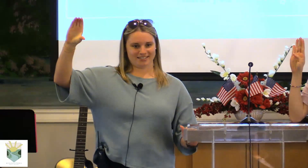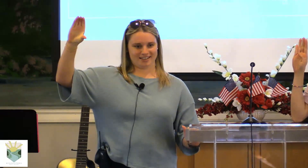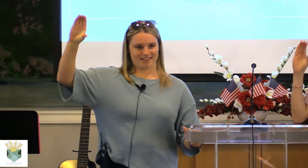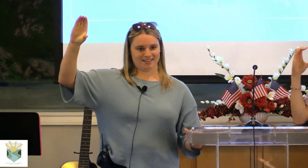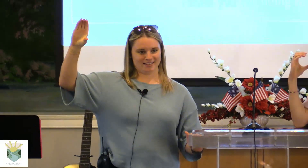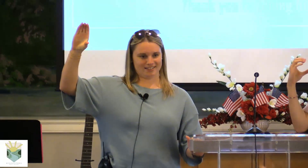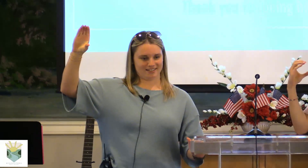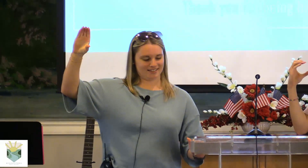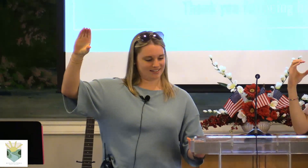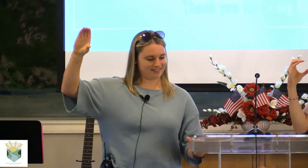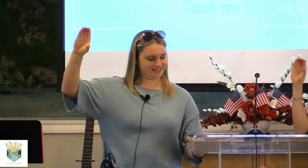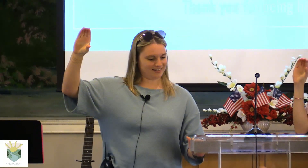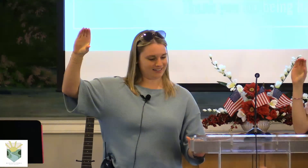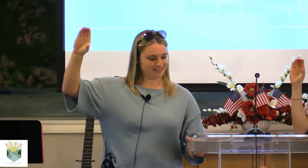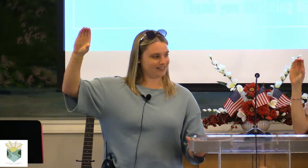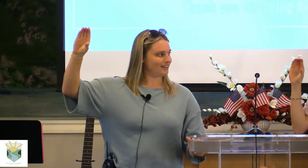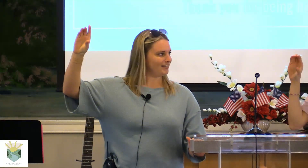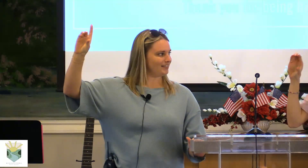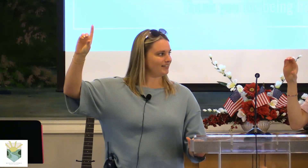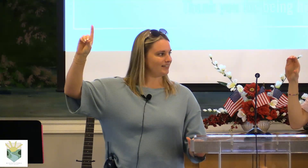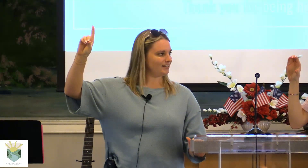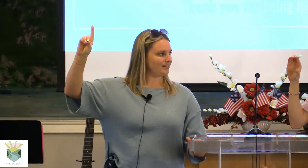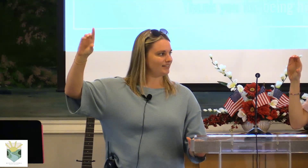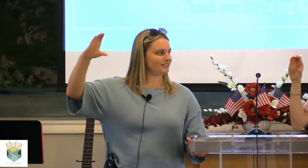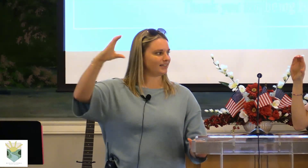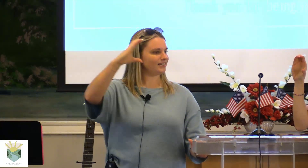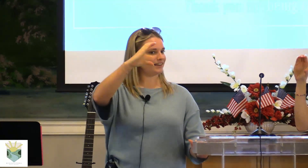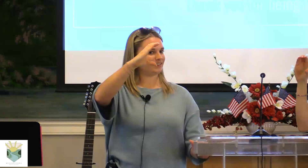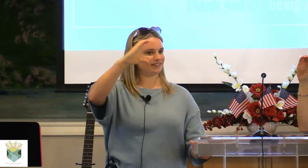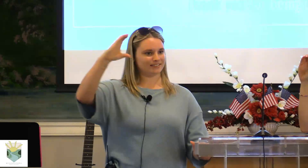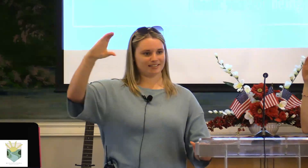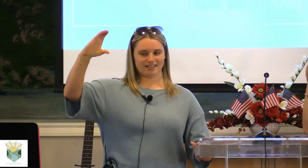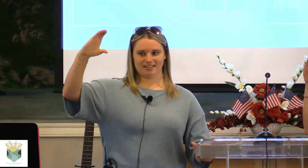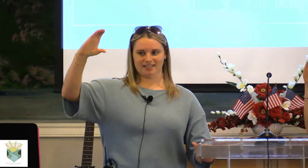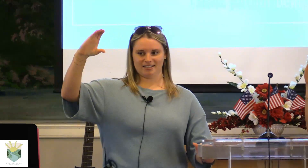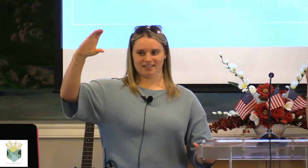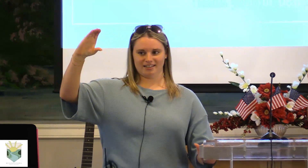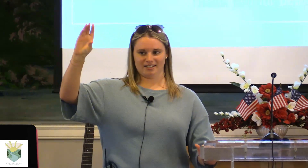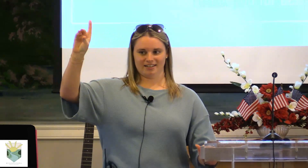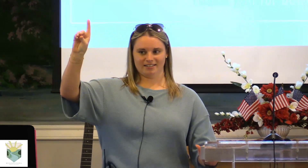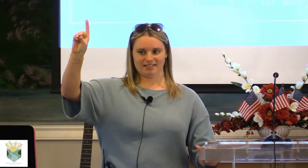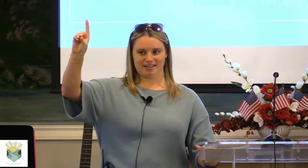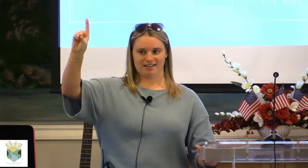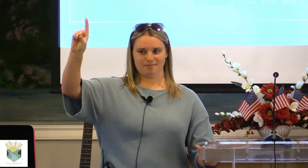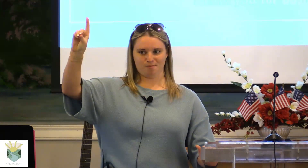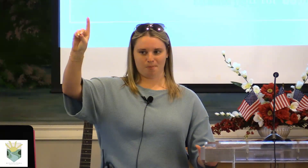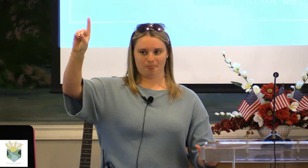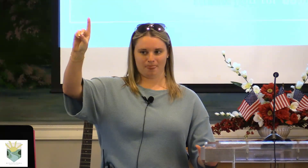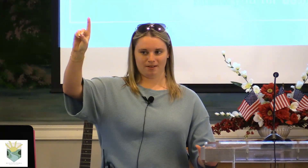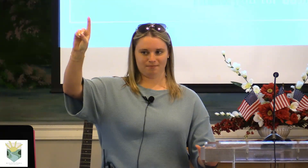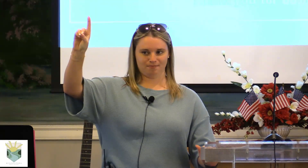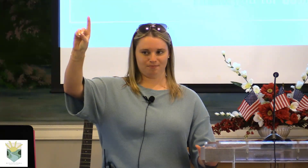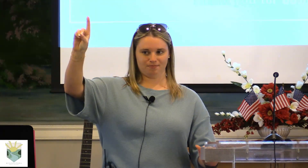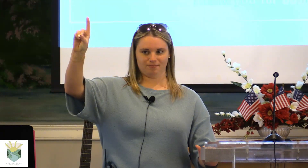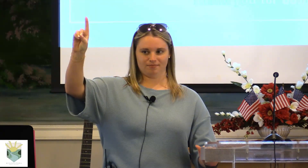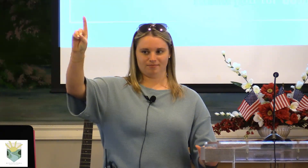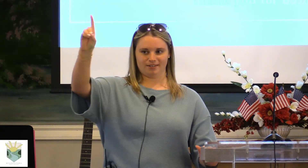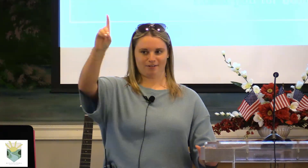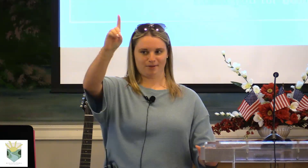C, Is it C like this? C, yeah, C, D. Can everybody see